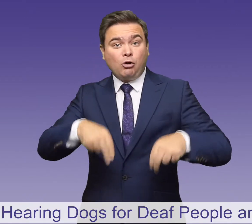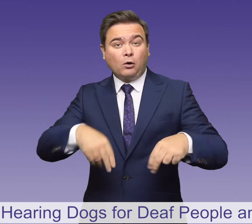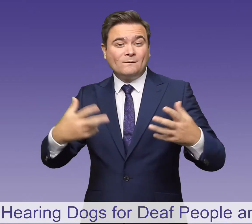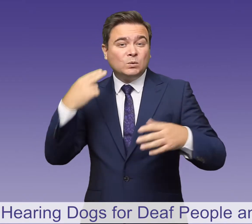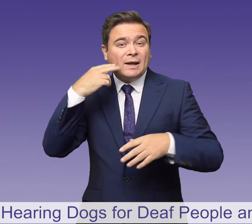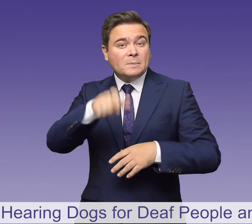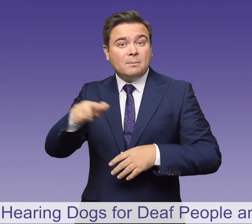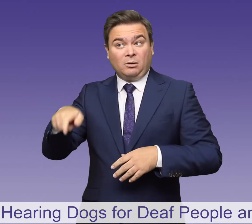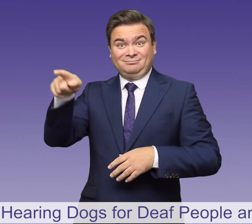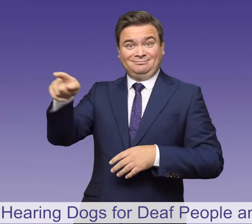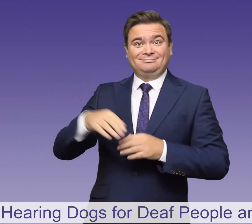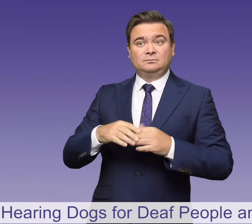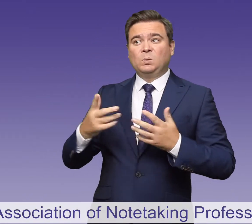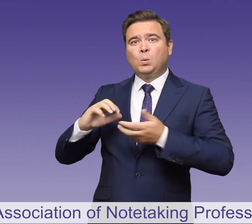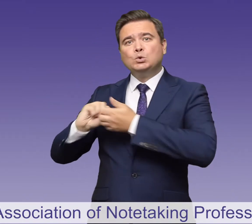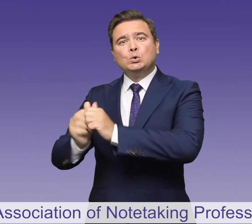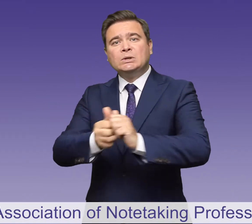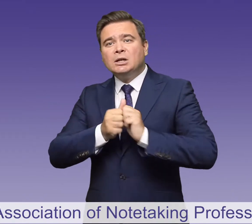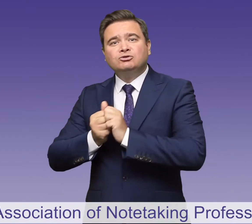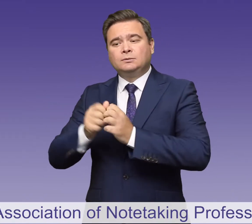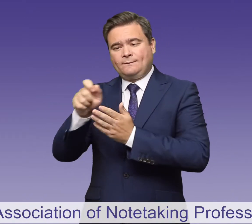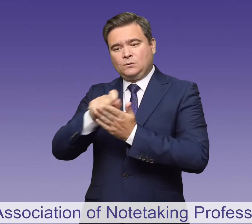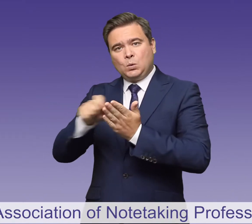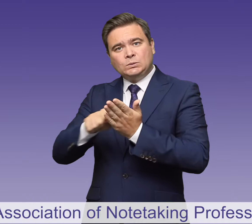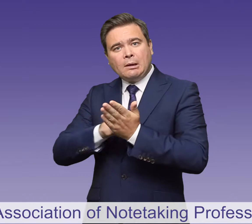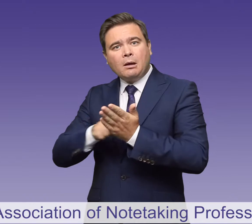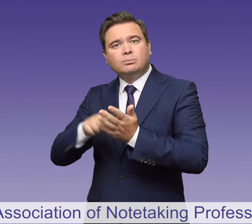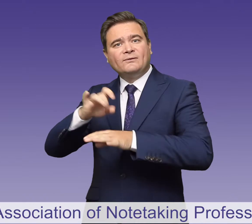People and the Association of Notetaking Professionals.